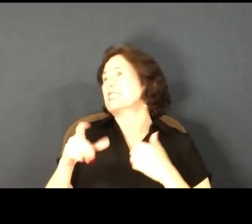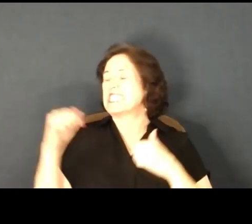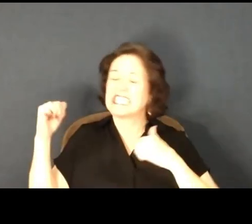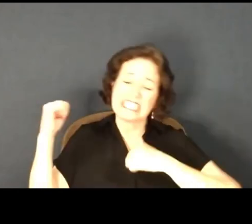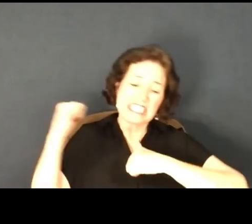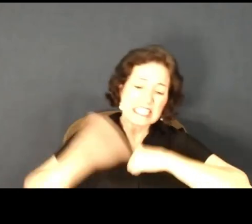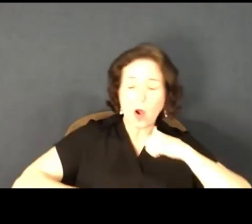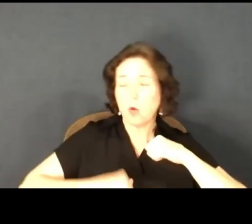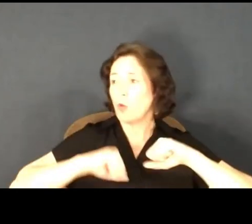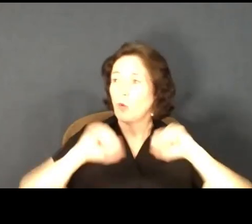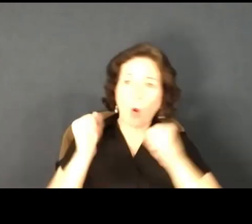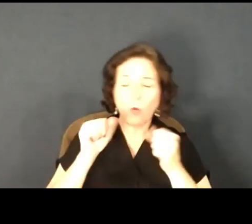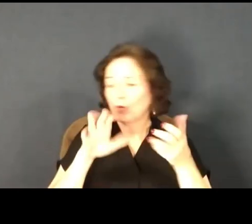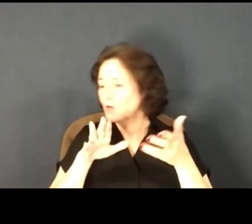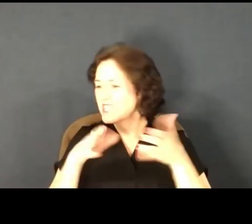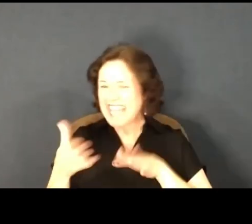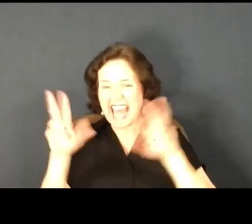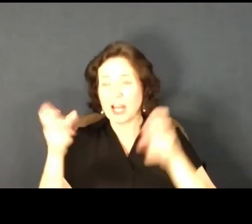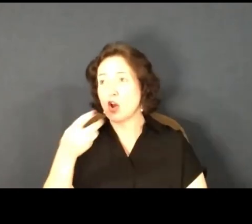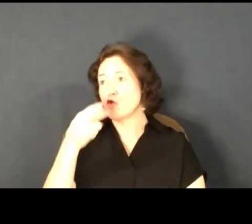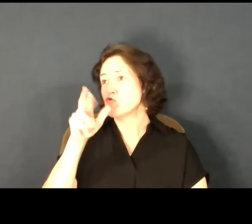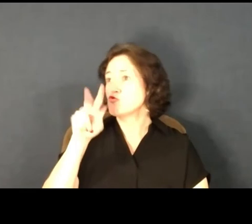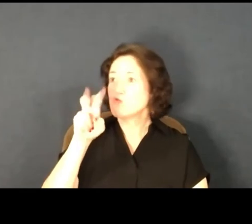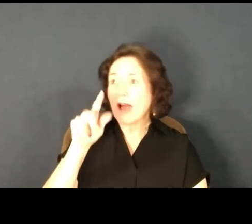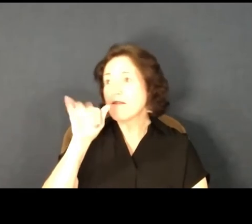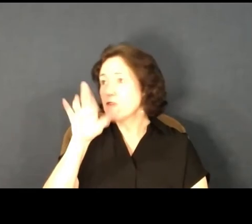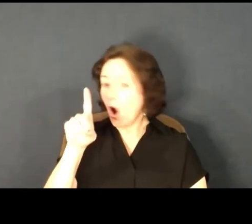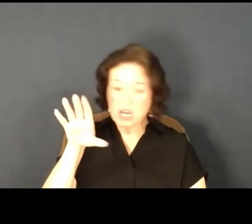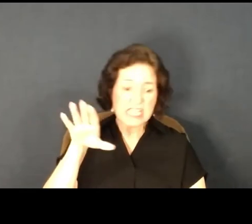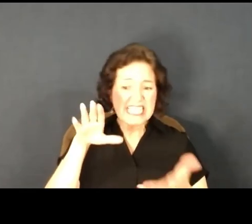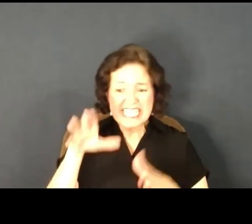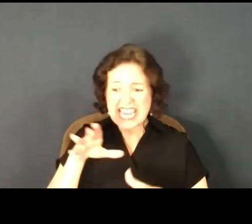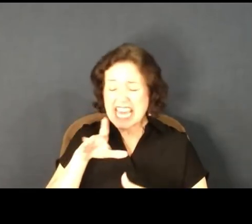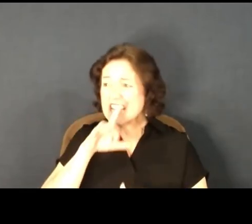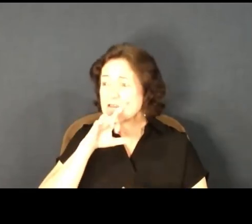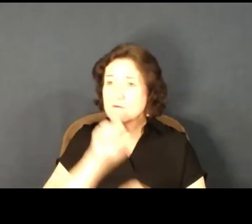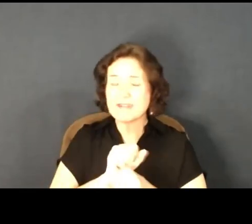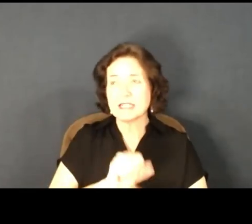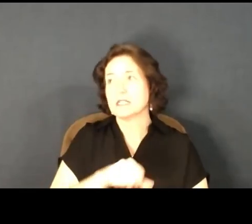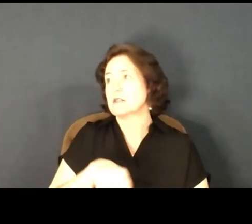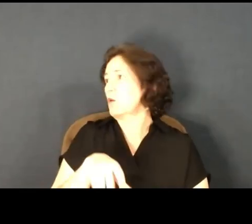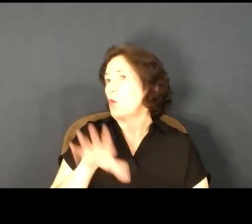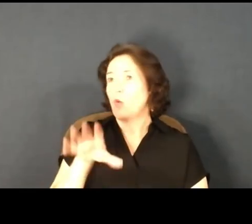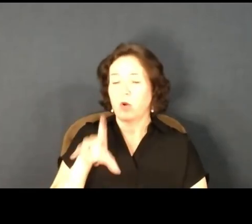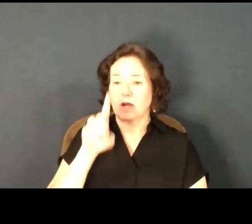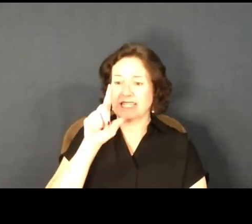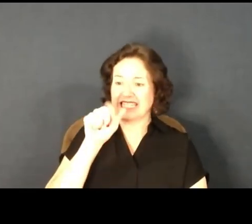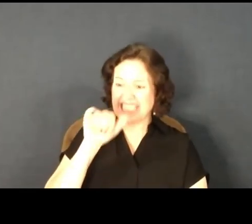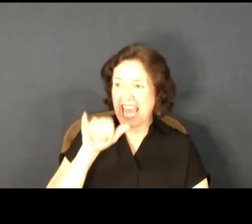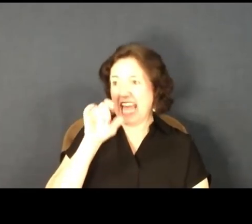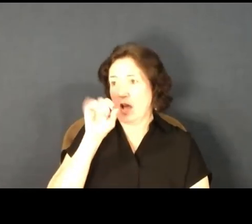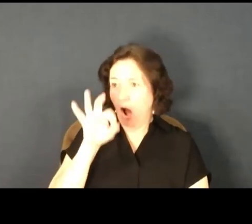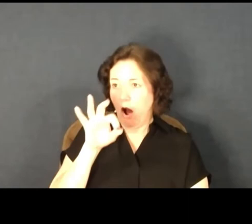dead. You are graveyard dead. You are Day of the Dead